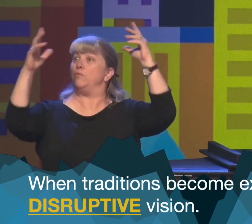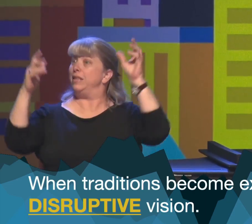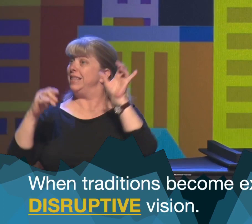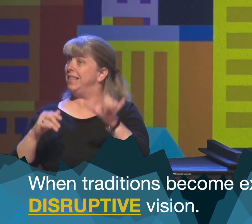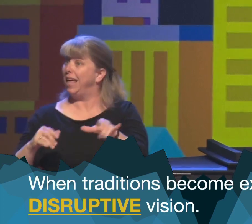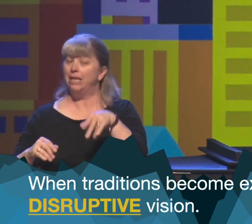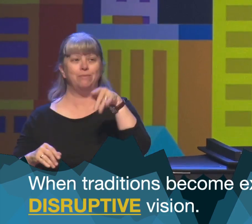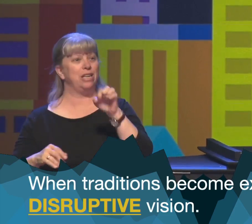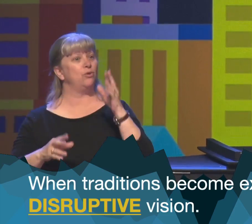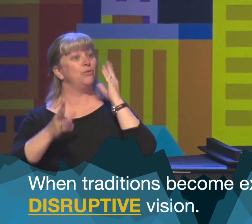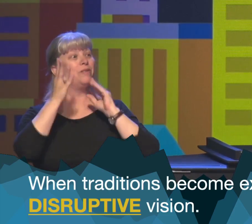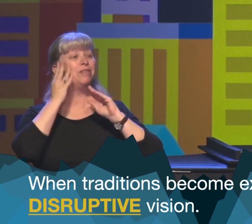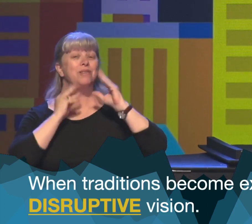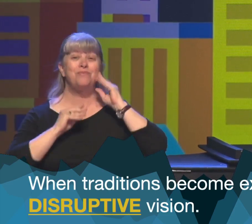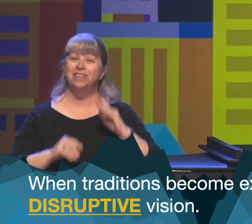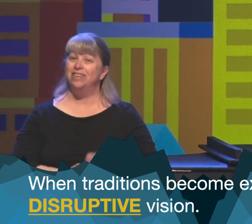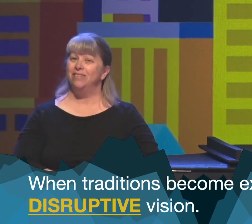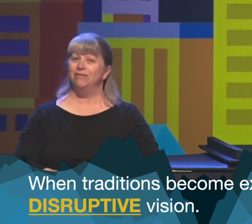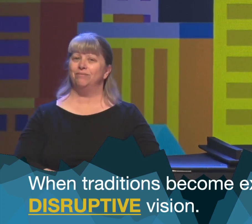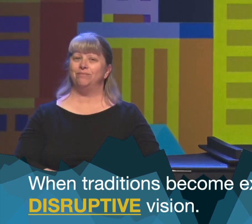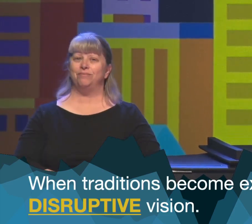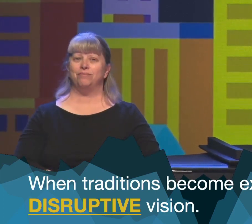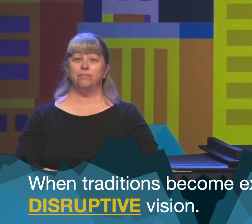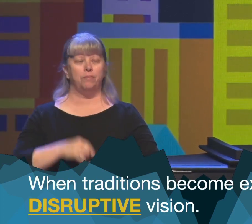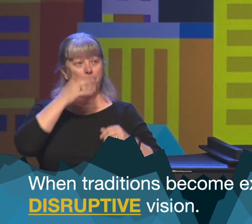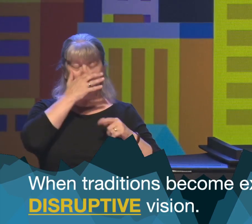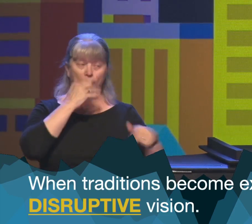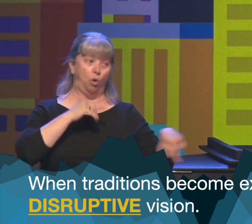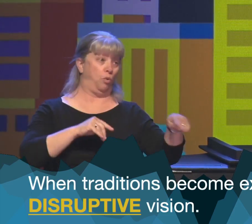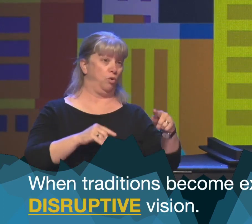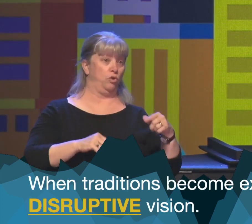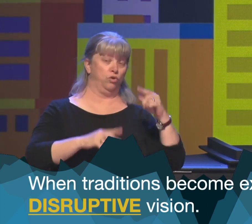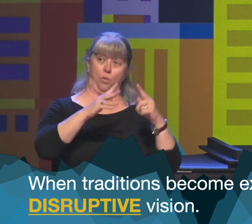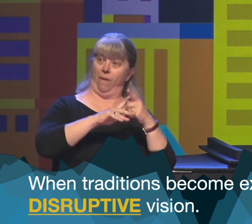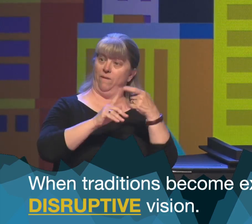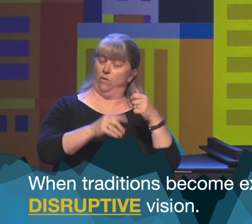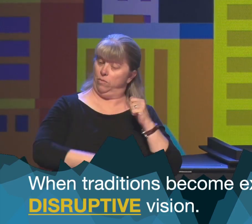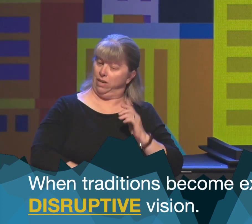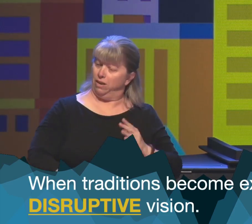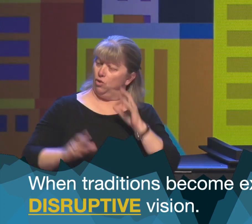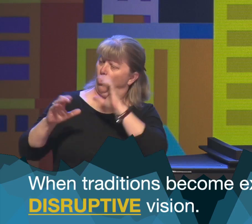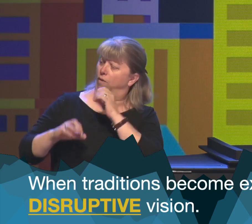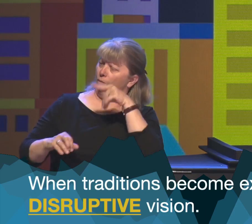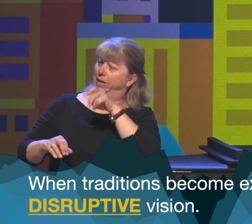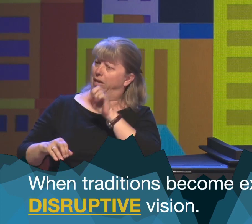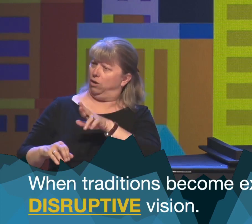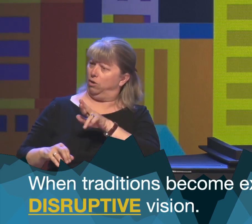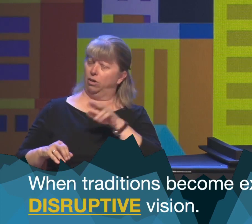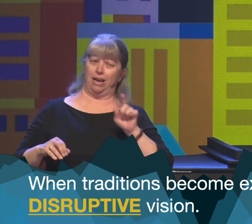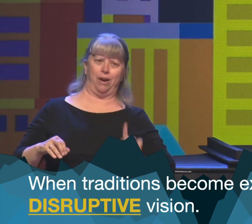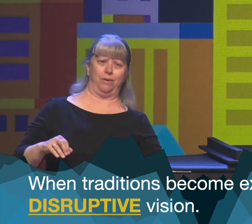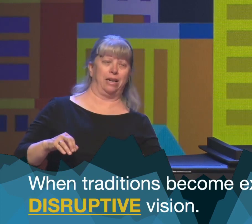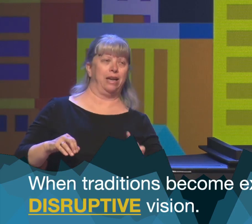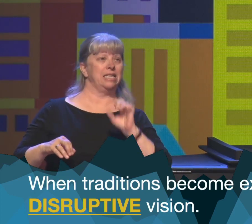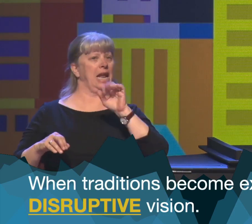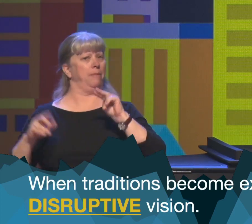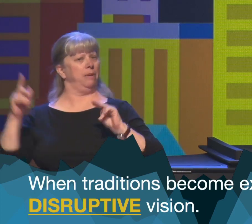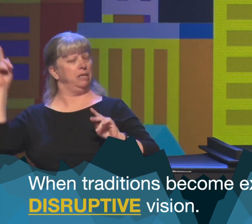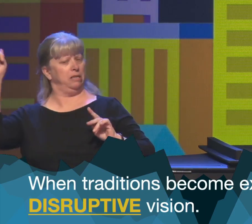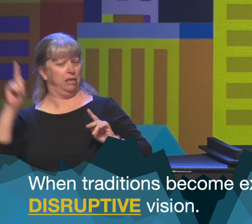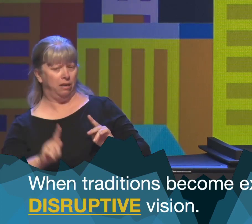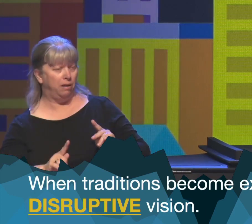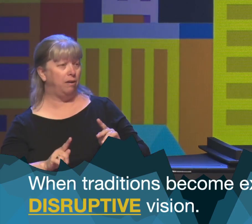what Peter experiences. So the guys show up from Cornelius looking for Peter. They're downstairs. Simon comes out of this,